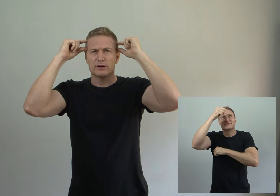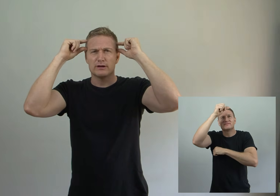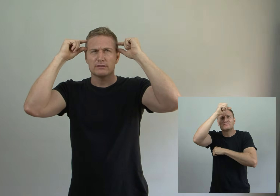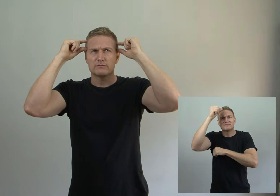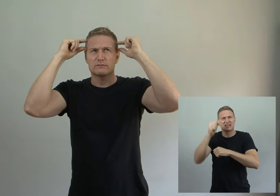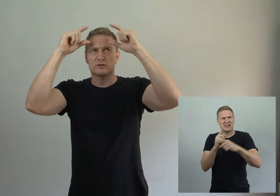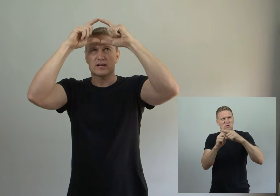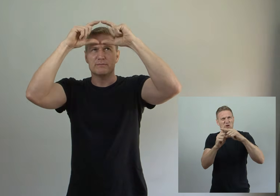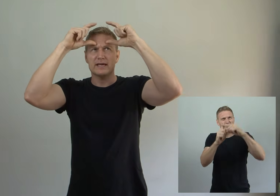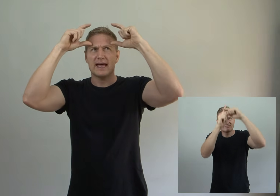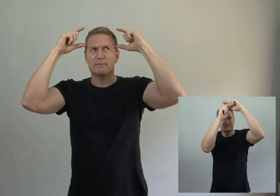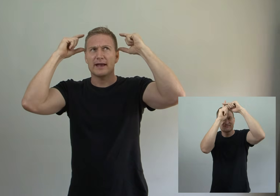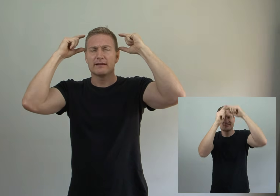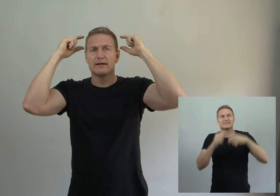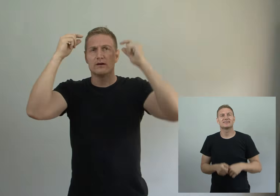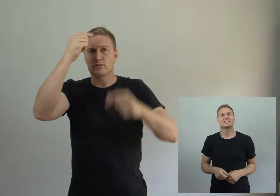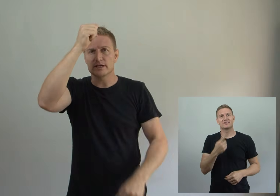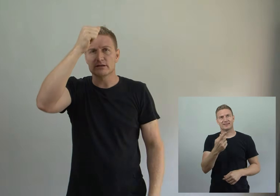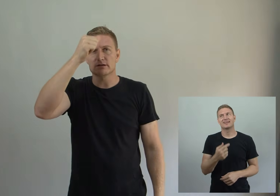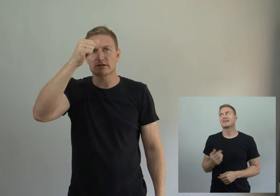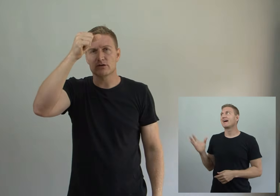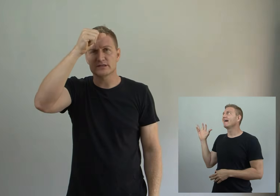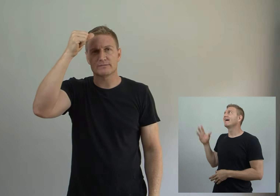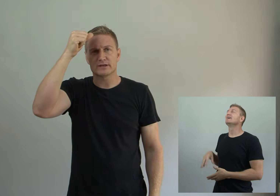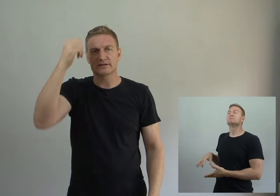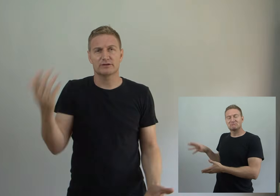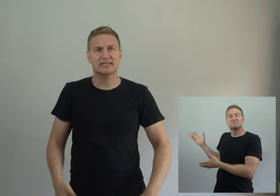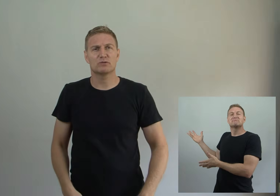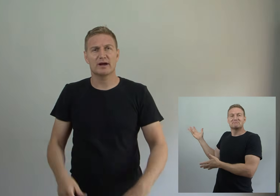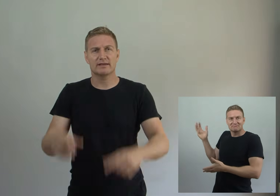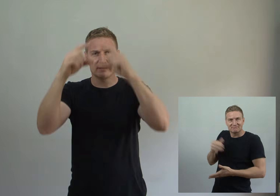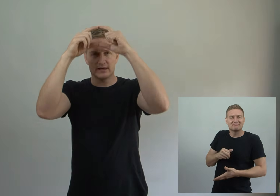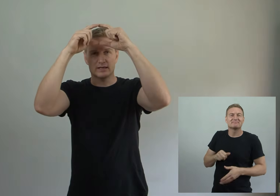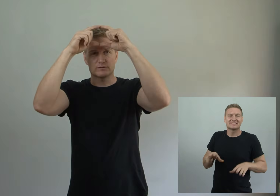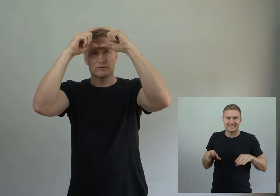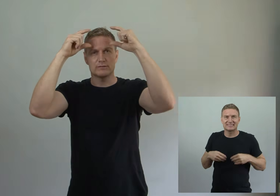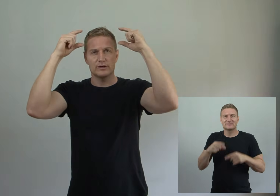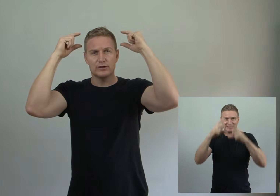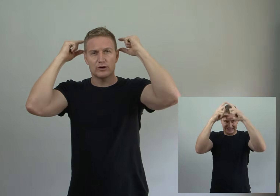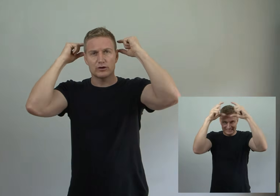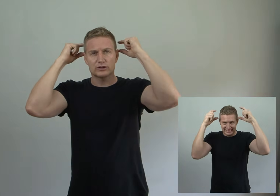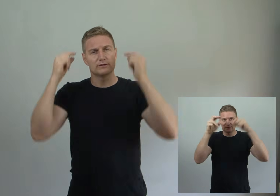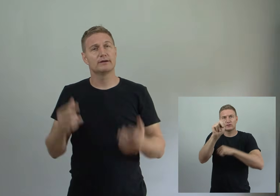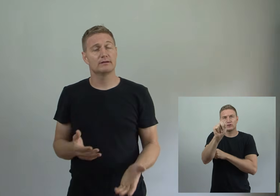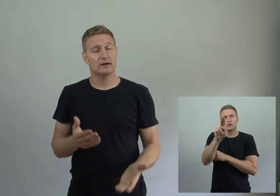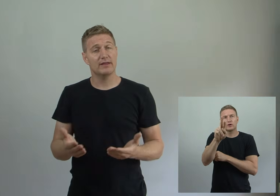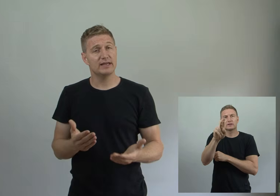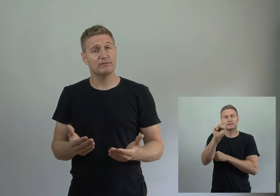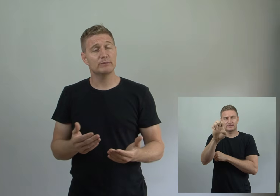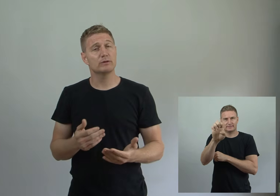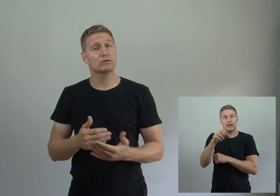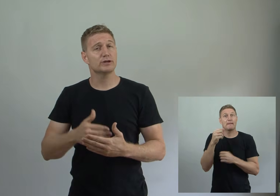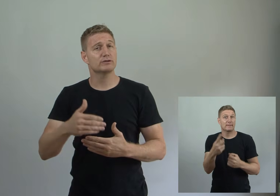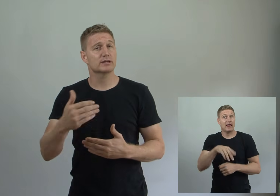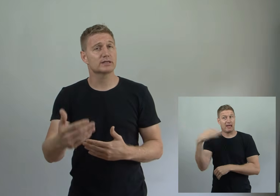sure. It was kind of a big headband with a little cross in the middle. So that's why it comes from nurse. Other deaf